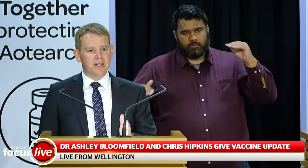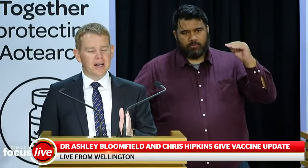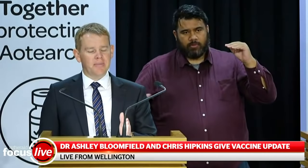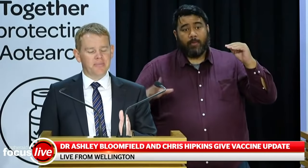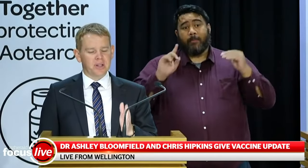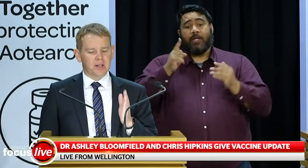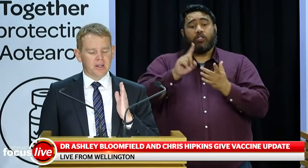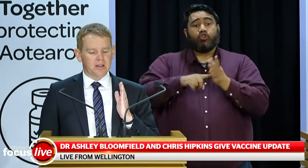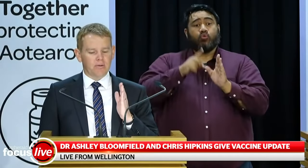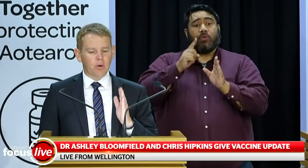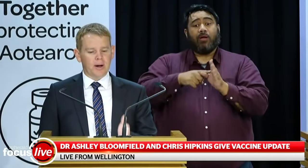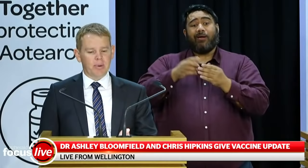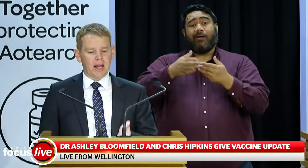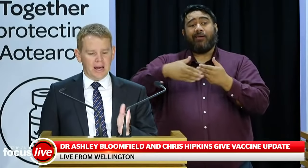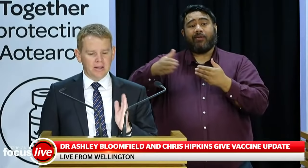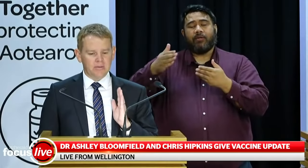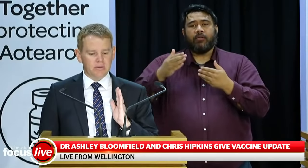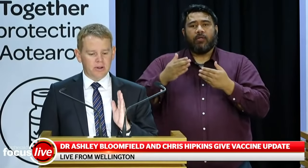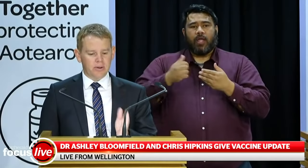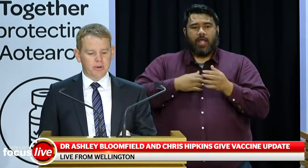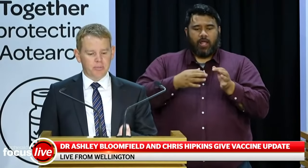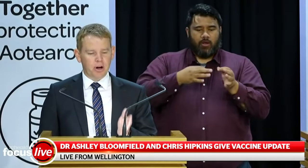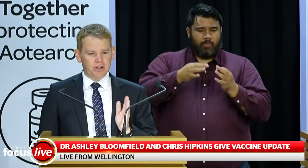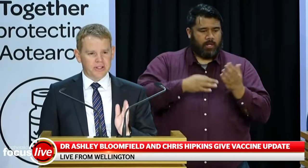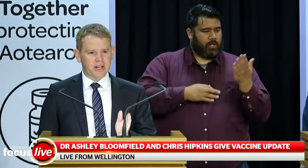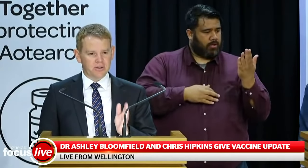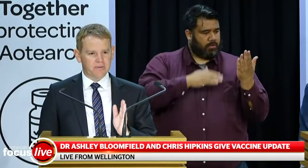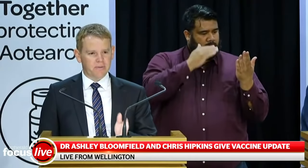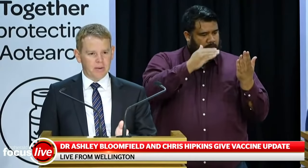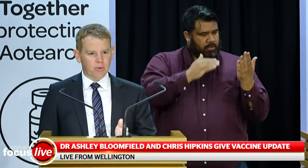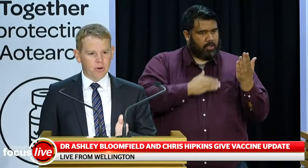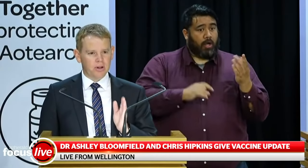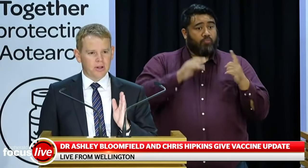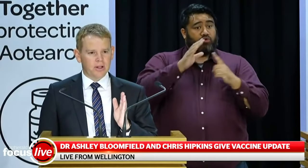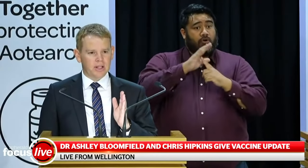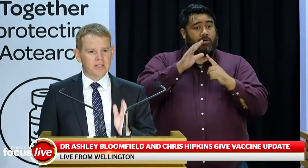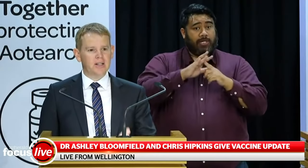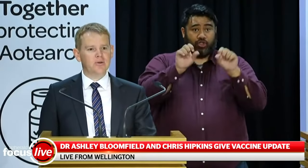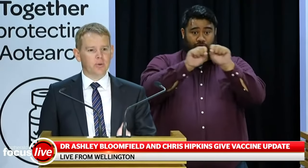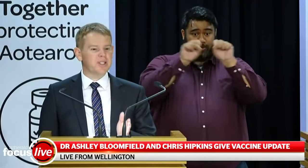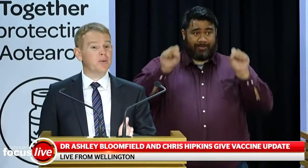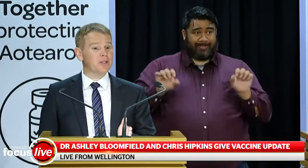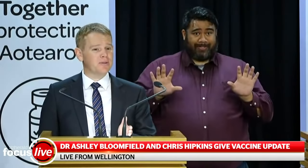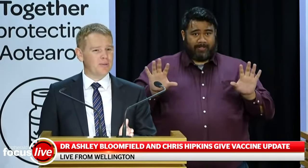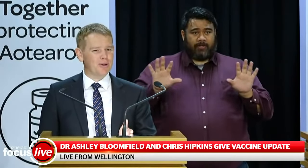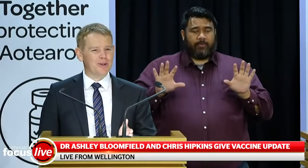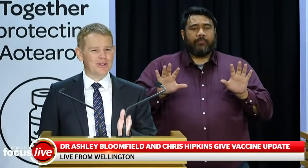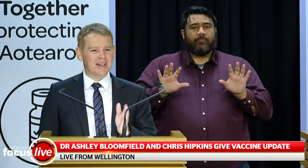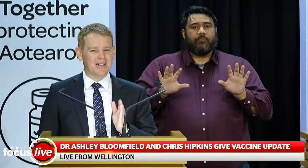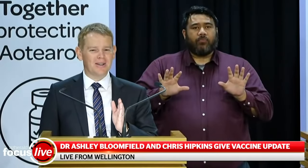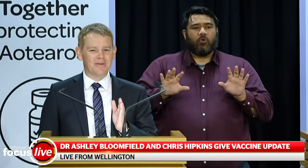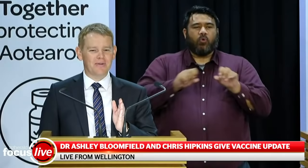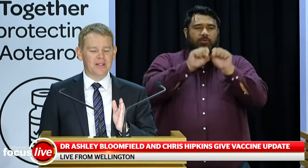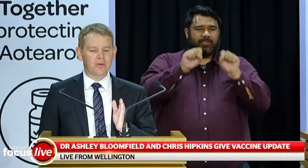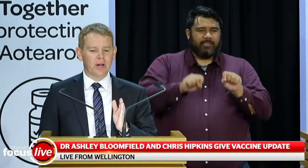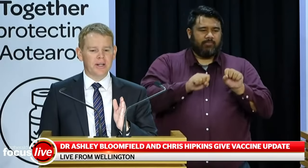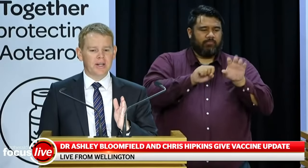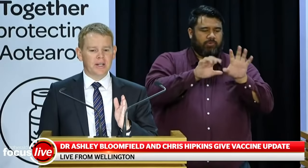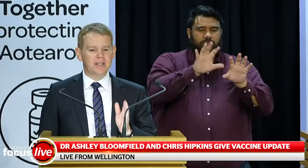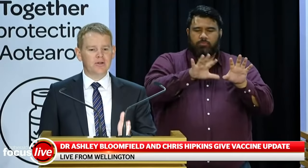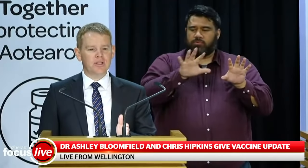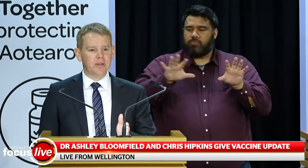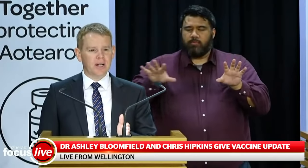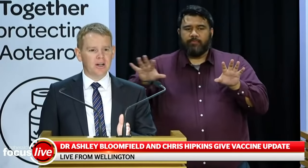the rollout plan, the prioritisation framework, or the sequencing framework, I should say, get the phrase